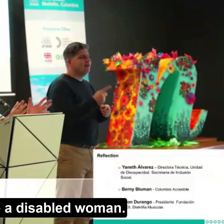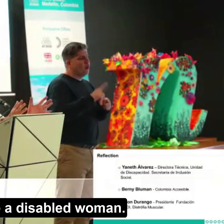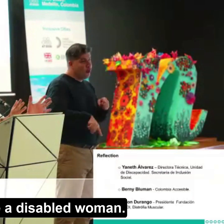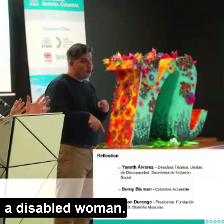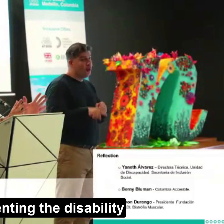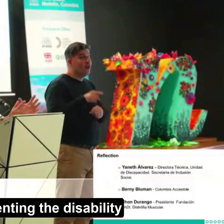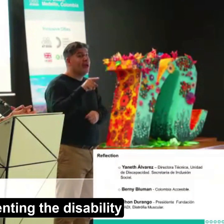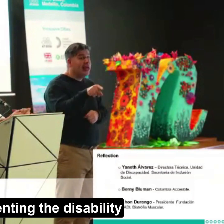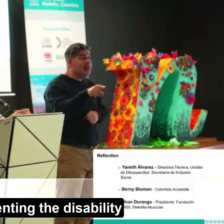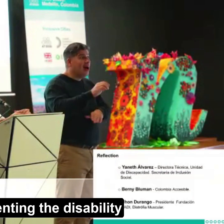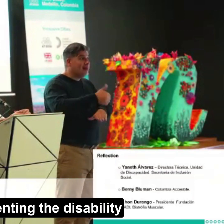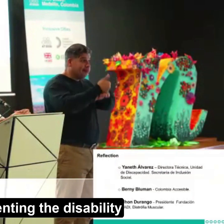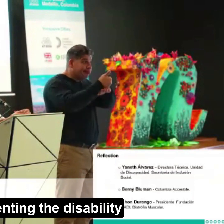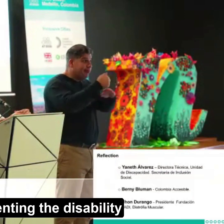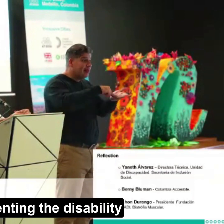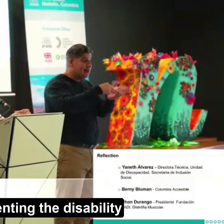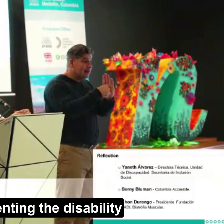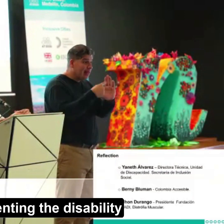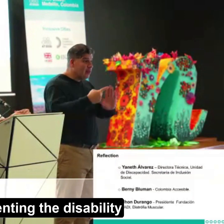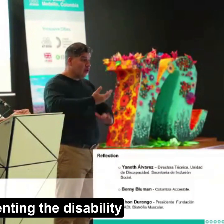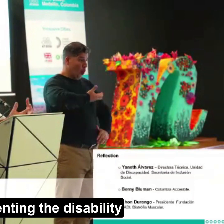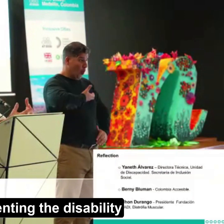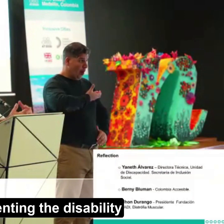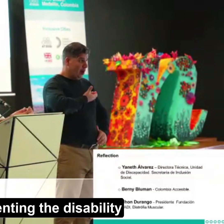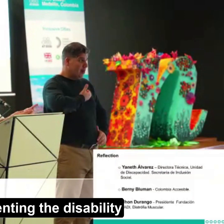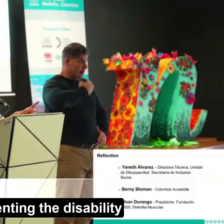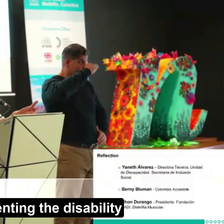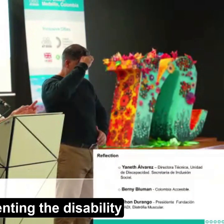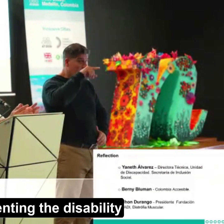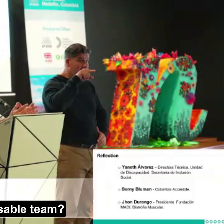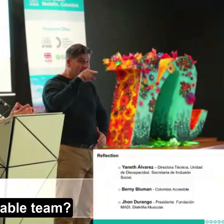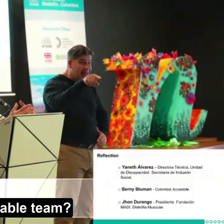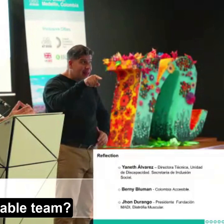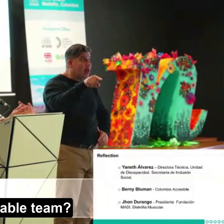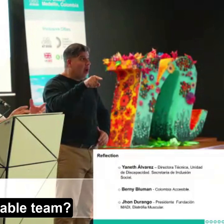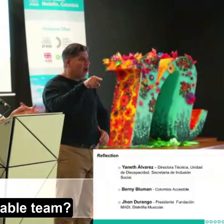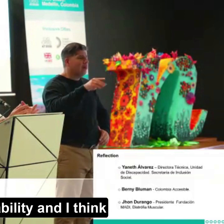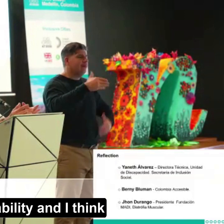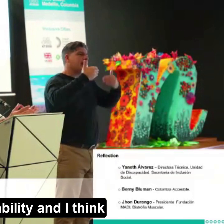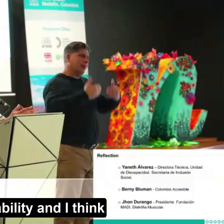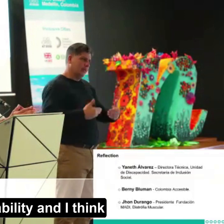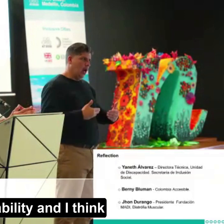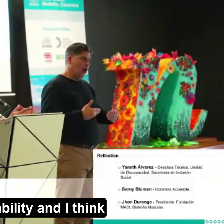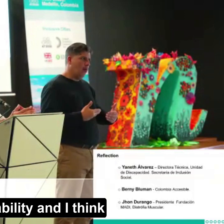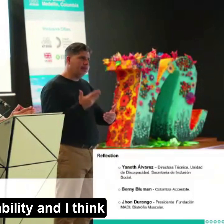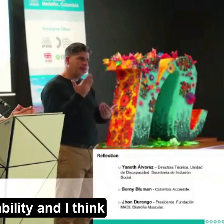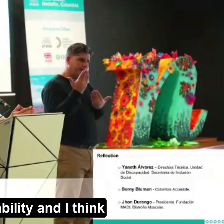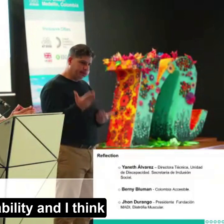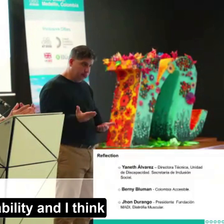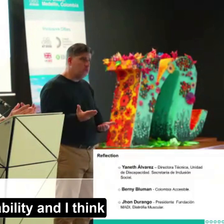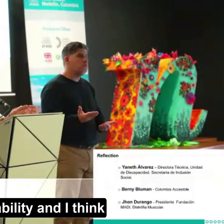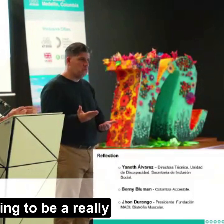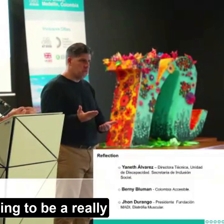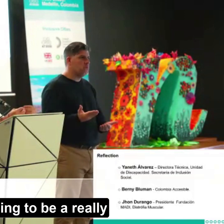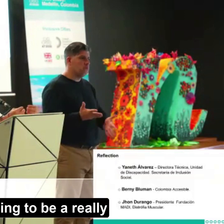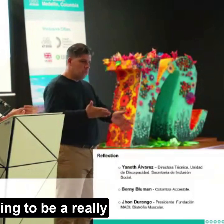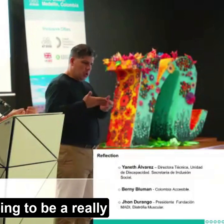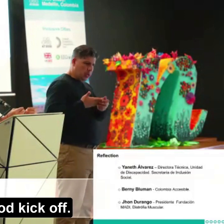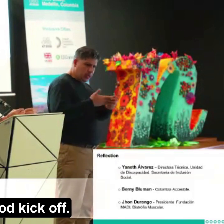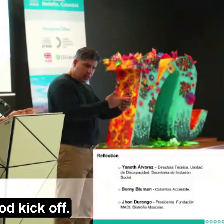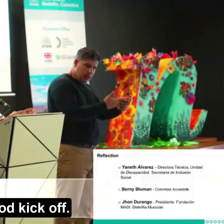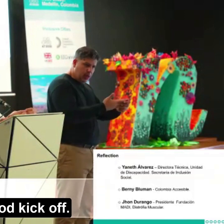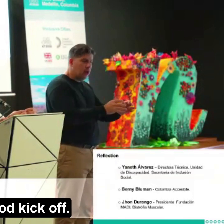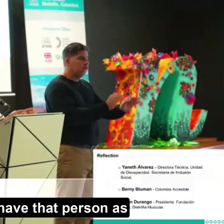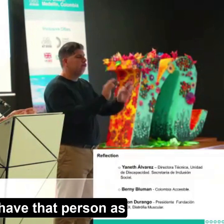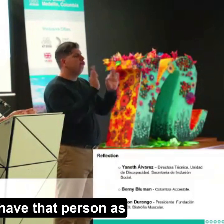a disabled woman who is orienting the disabled team, the disability team. I think that's going to be a